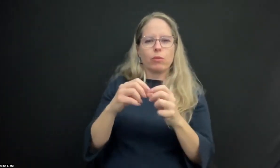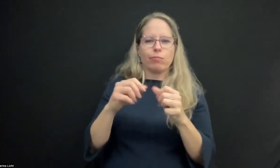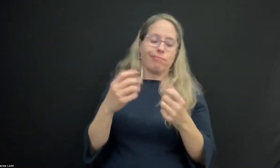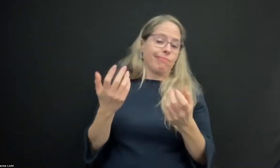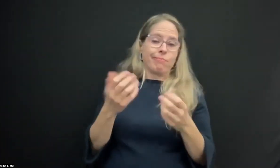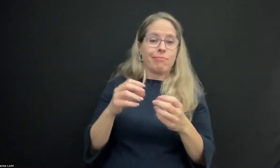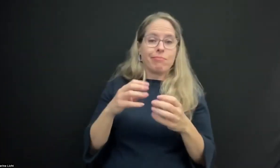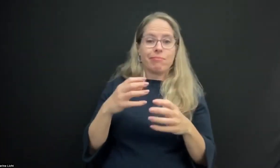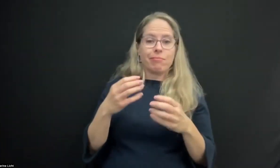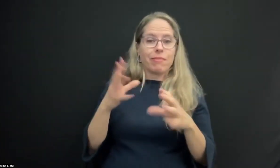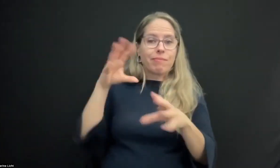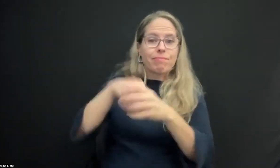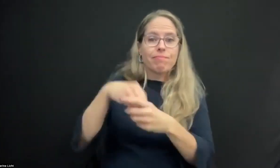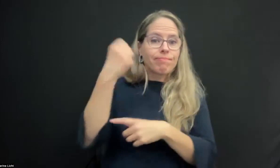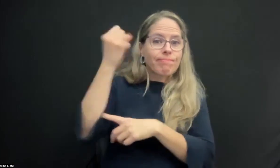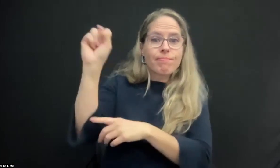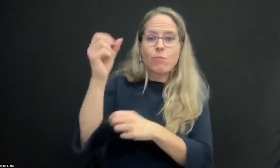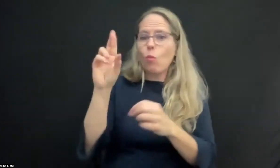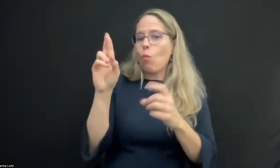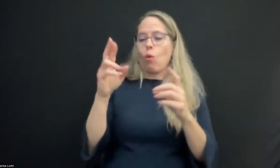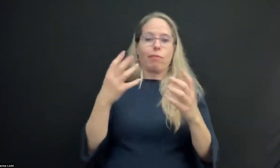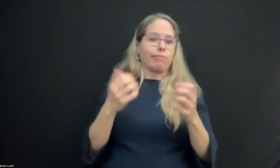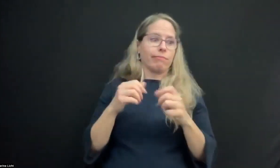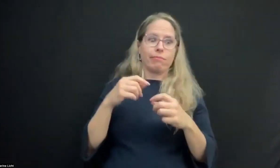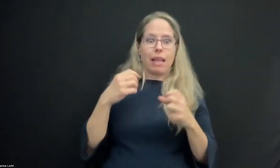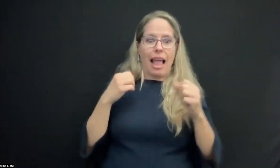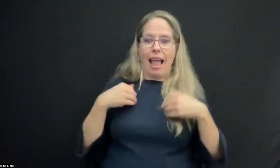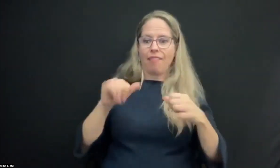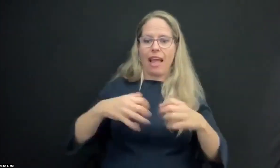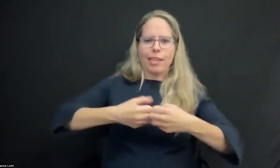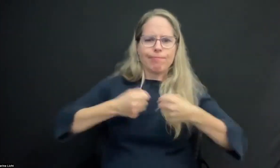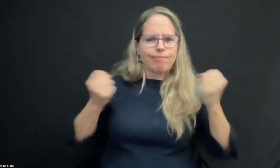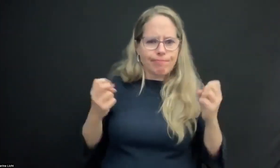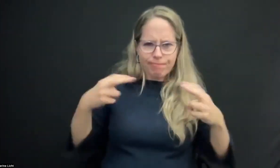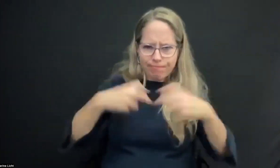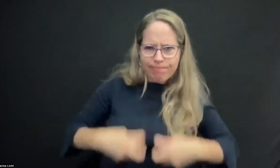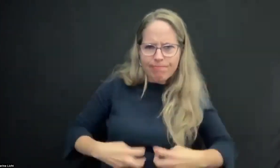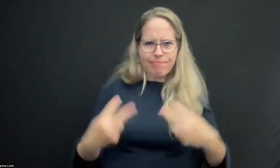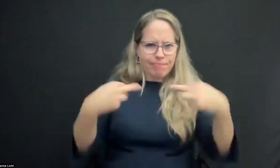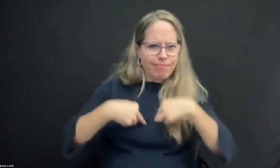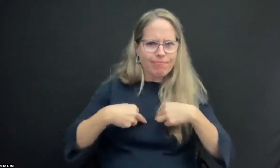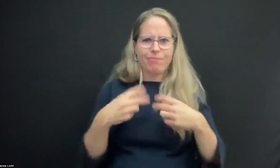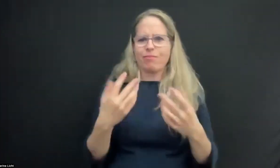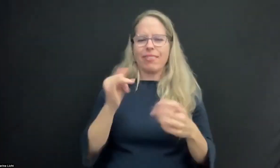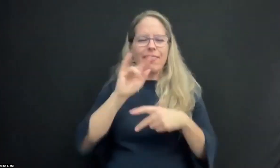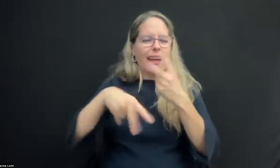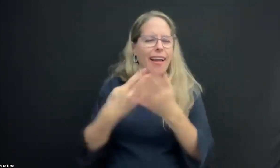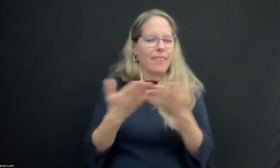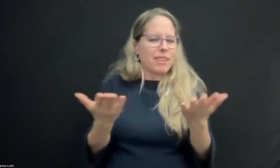about those themes? Do we protest? Do we need to do some self-reflection? What is